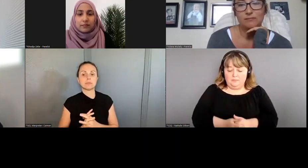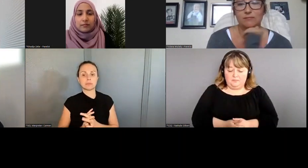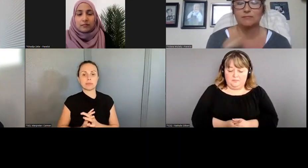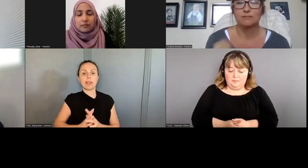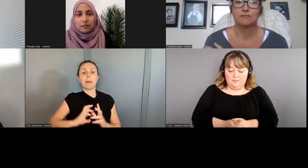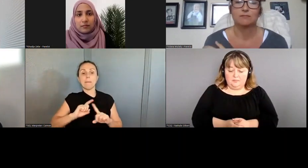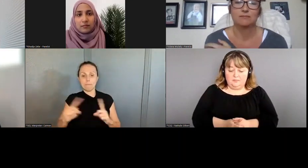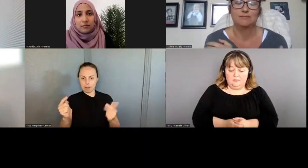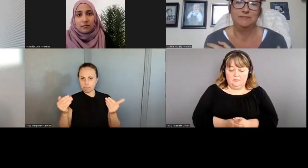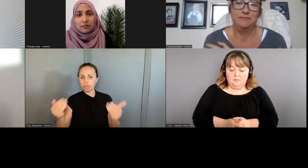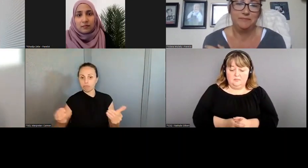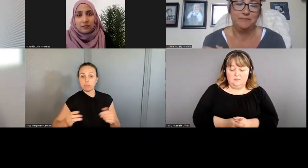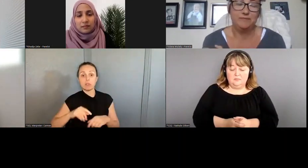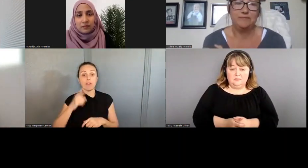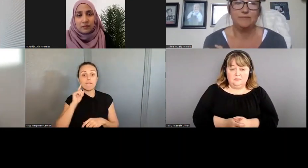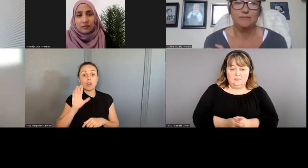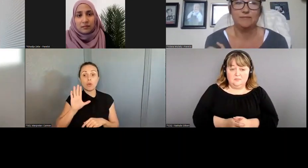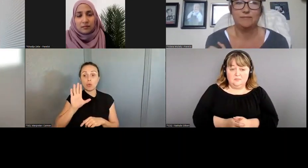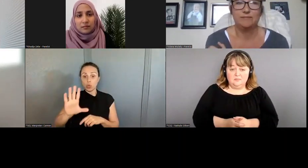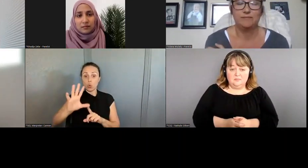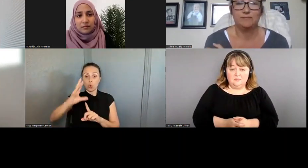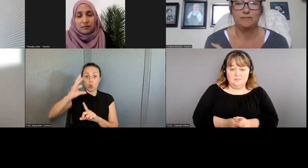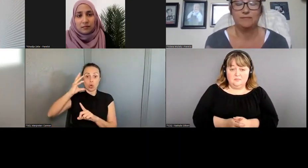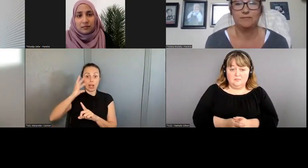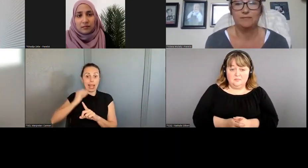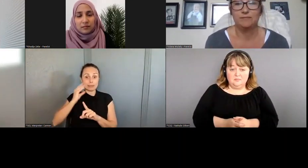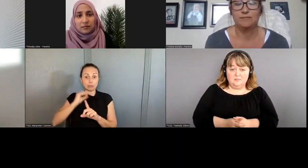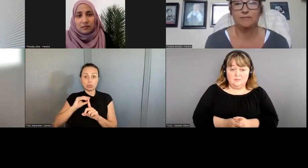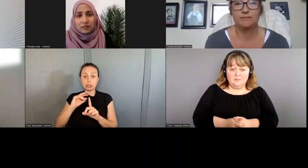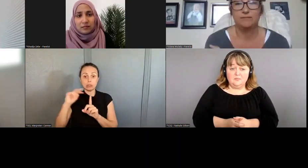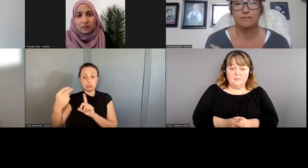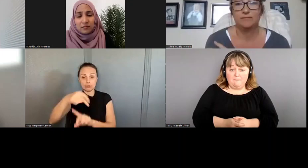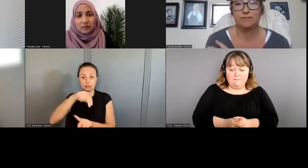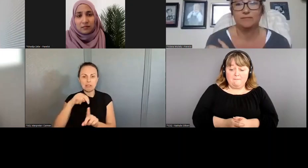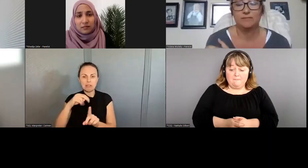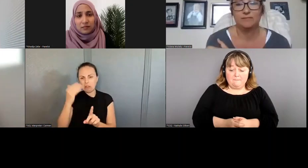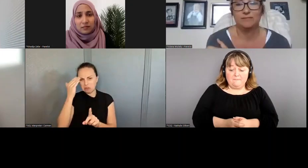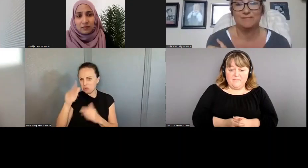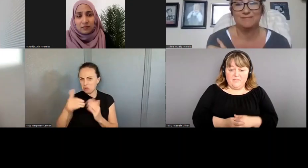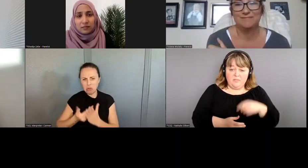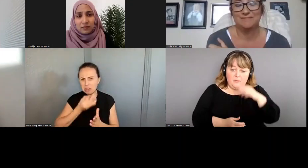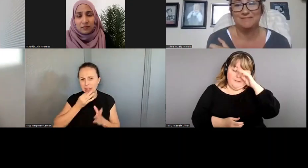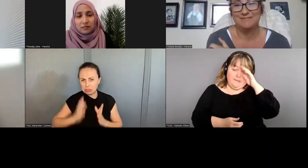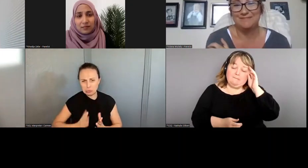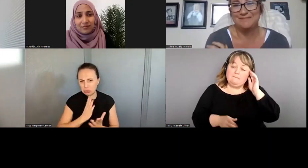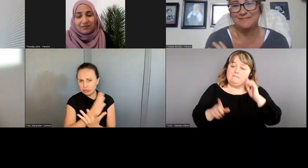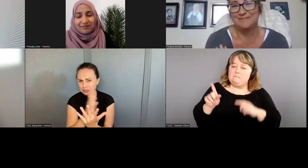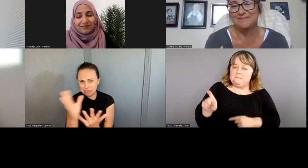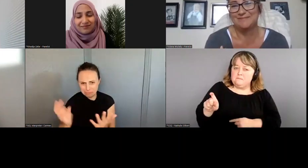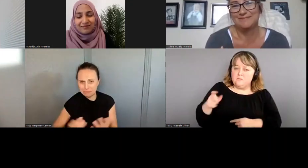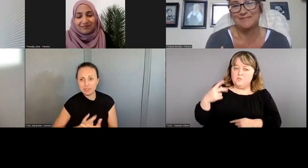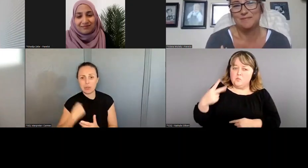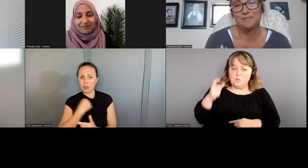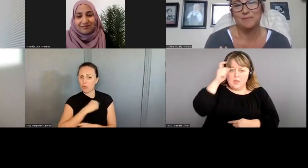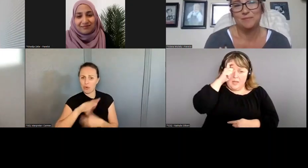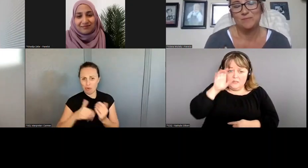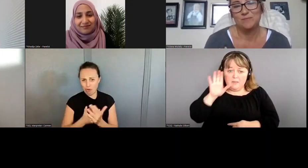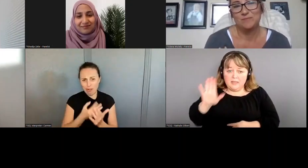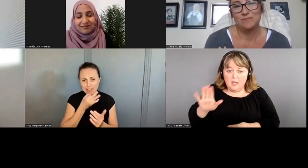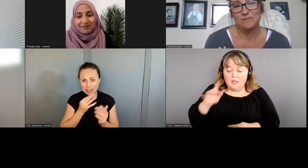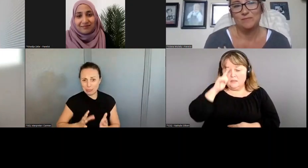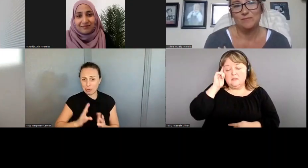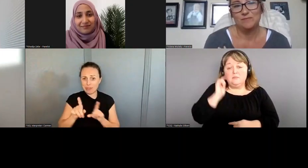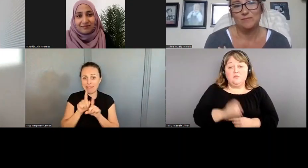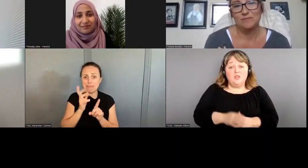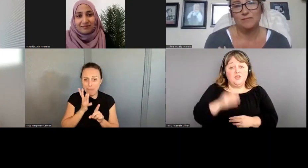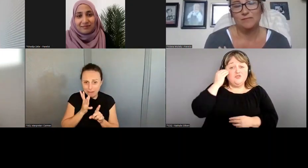we go. From your realm of expertise, I know you are all experts. We all are as moms